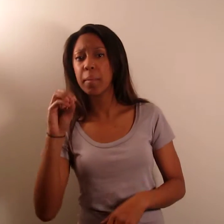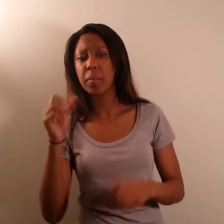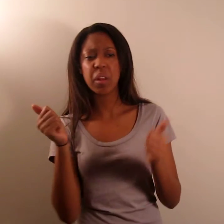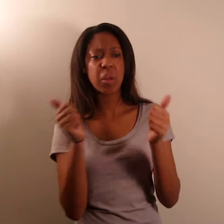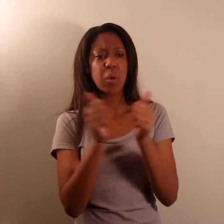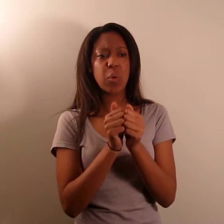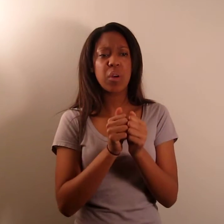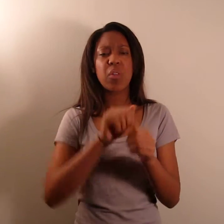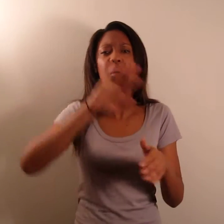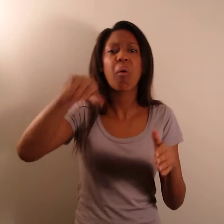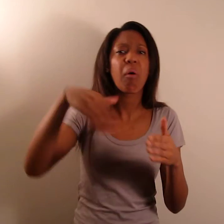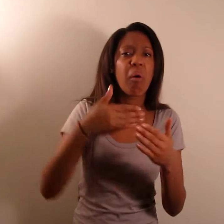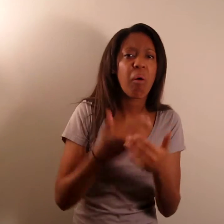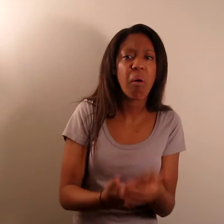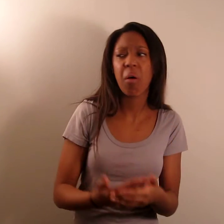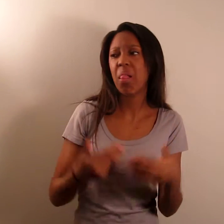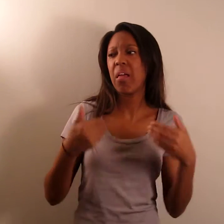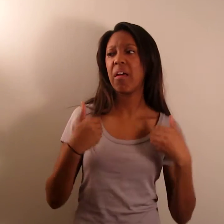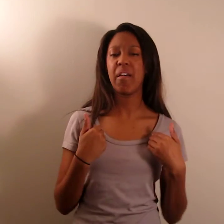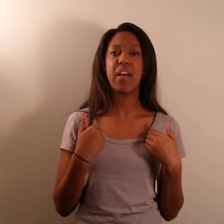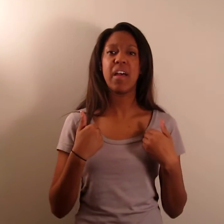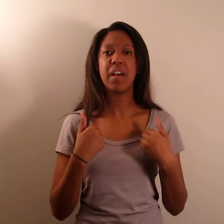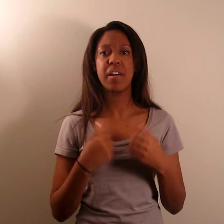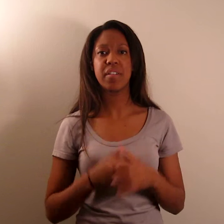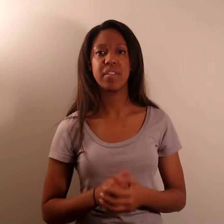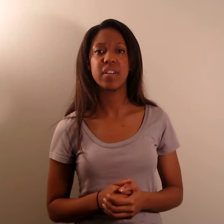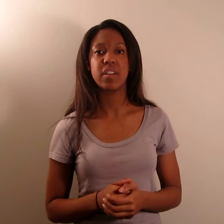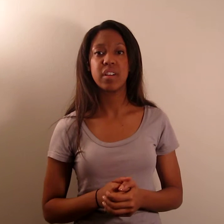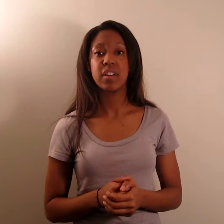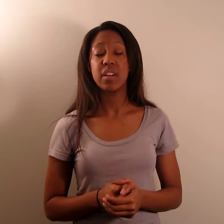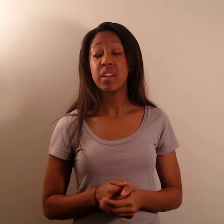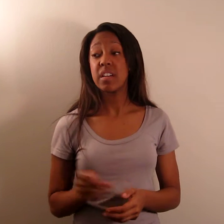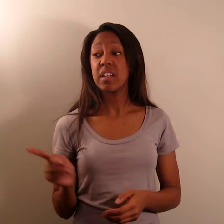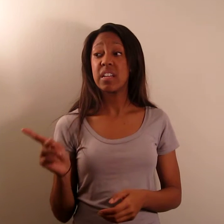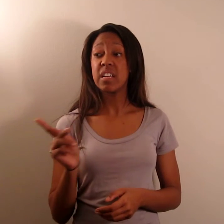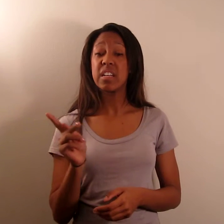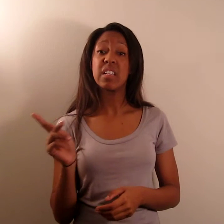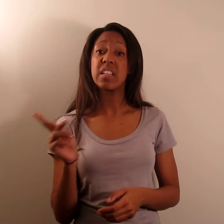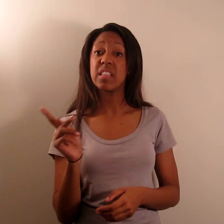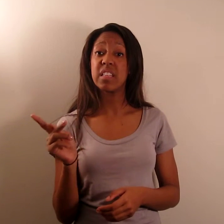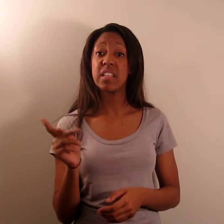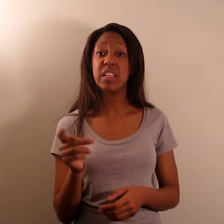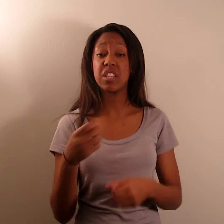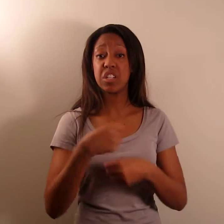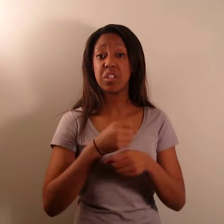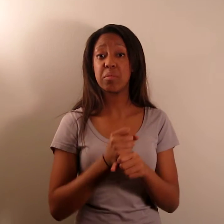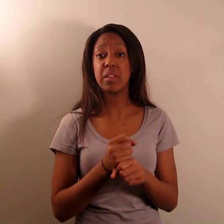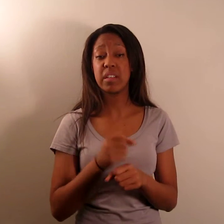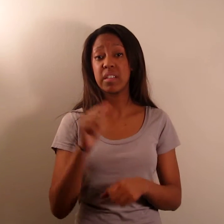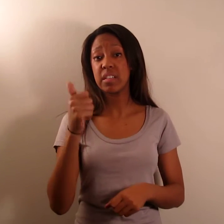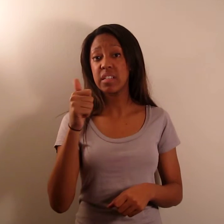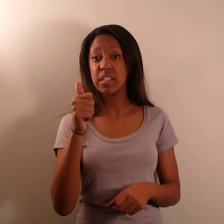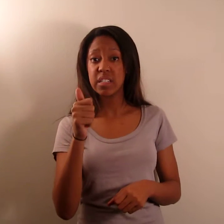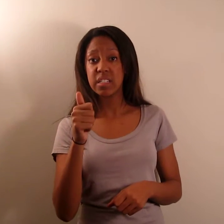their dream, and the gamble had earned them each 10-room brownstones uptown, with maids, butlers,